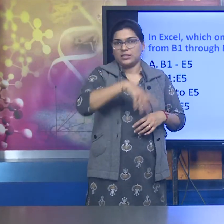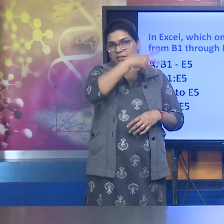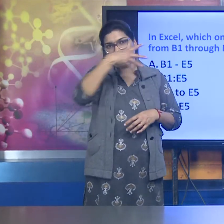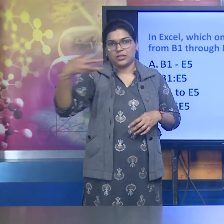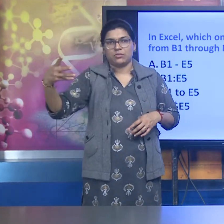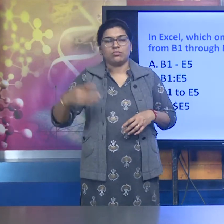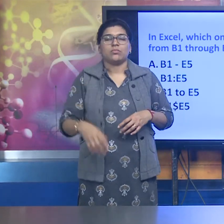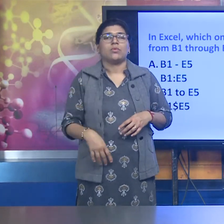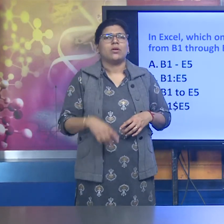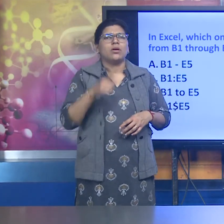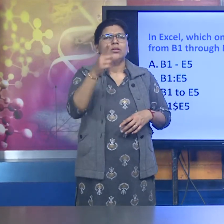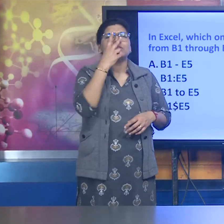In Excel,